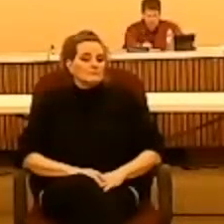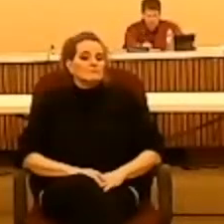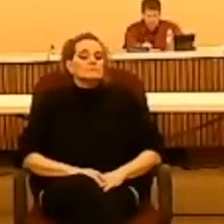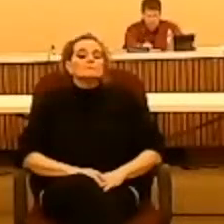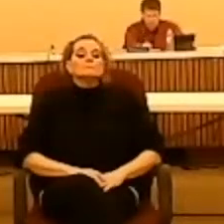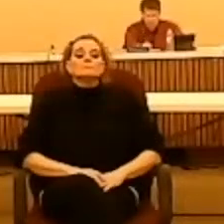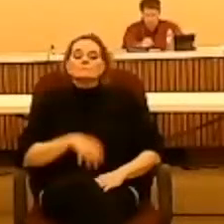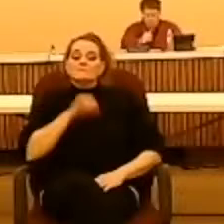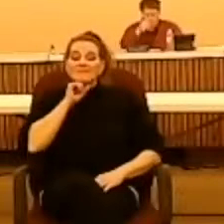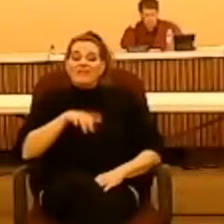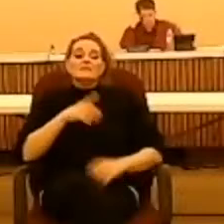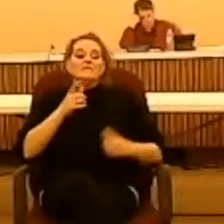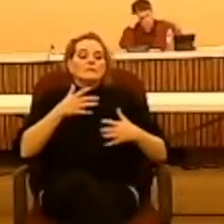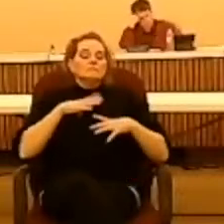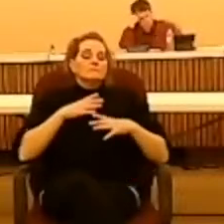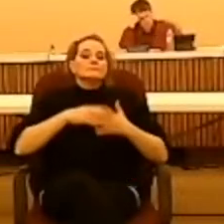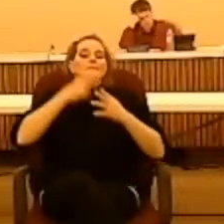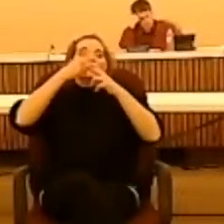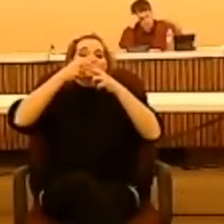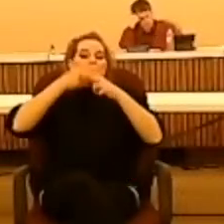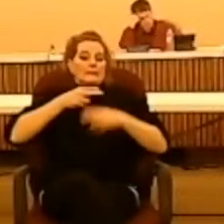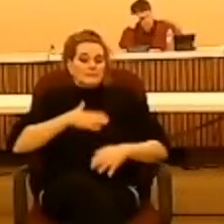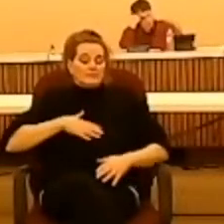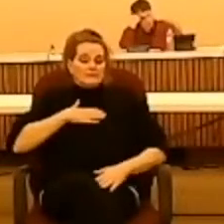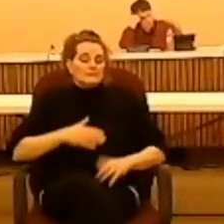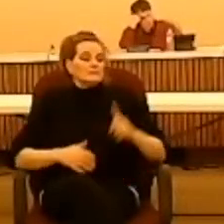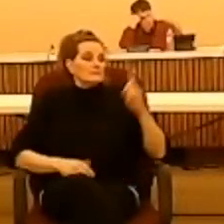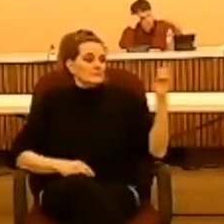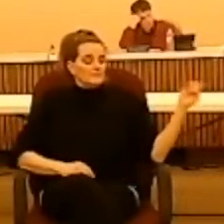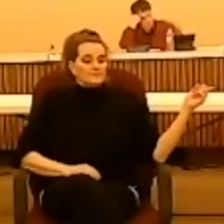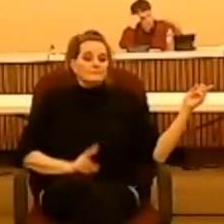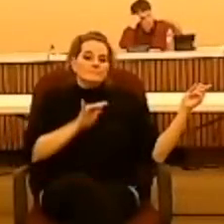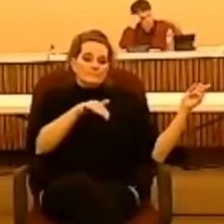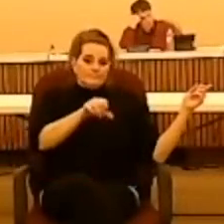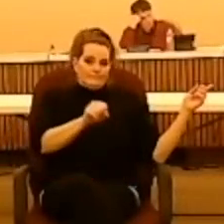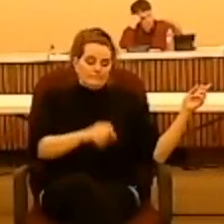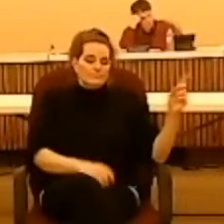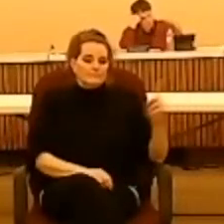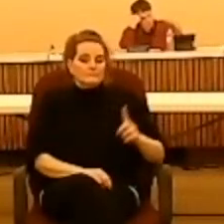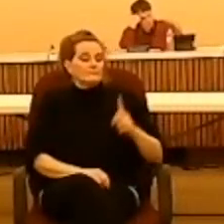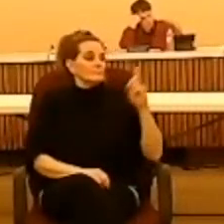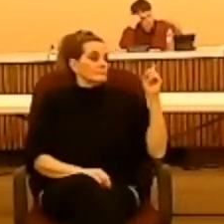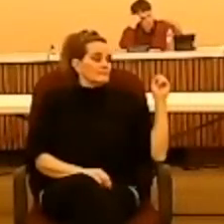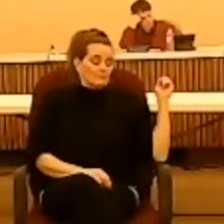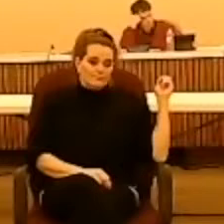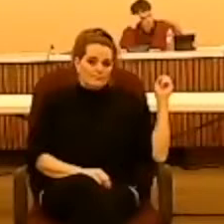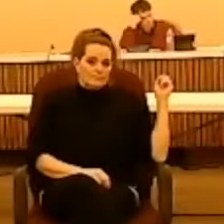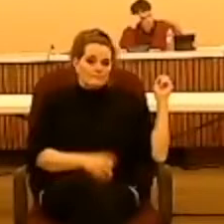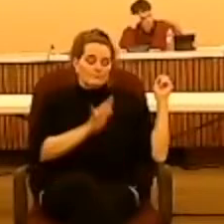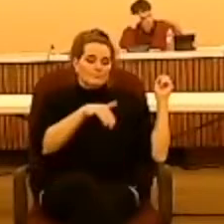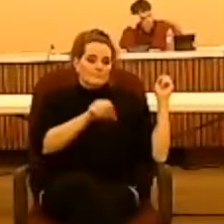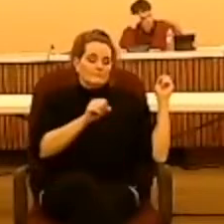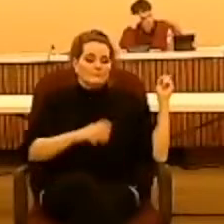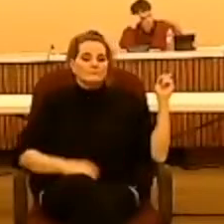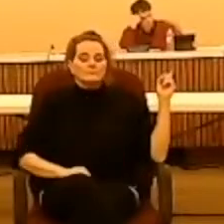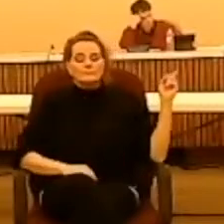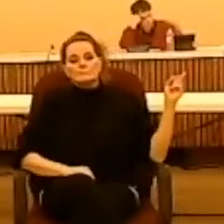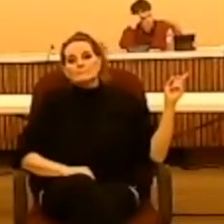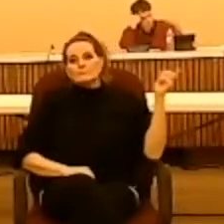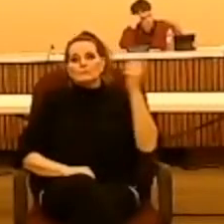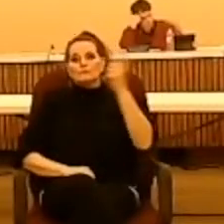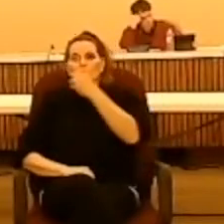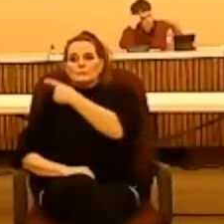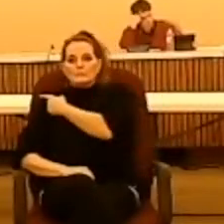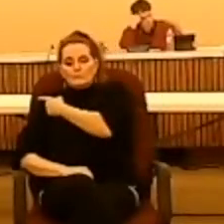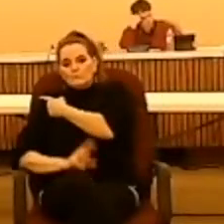Hearing none, please call the roll. Councilmember Barley, Aye. Councilmember Stafford, Aye.